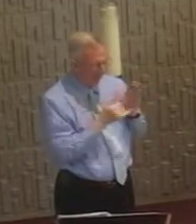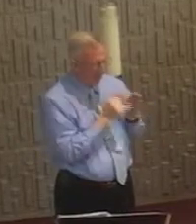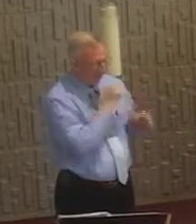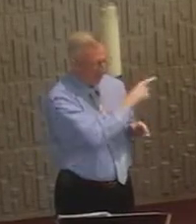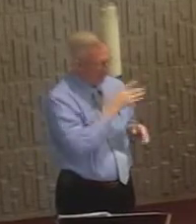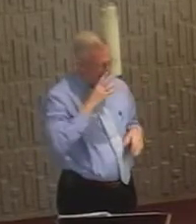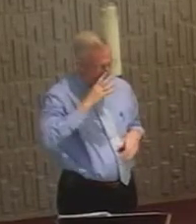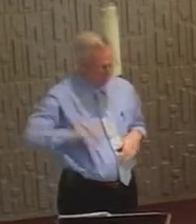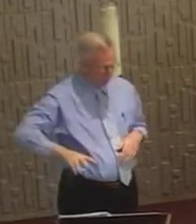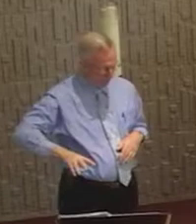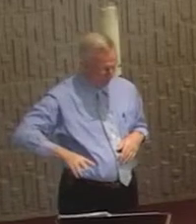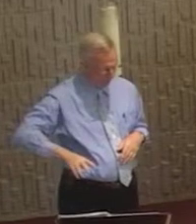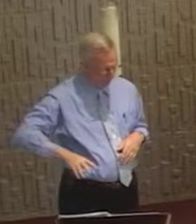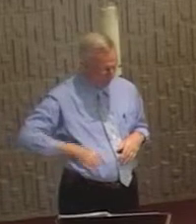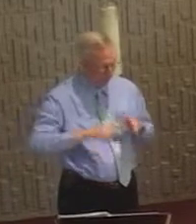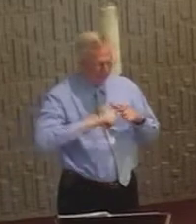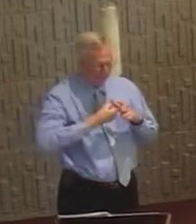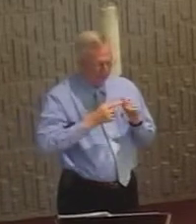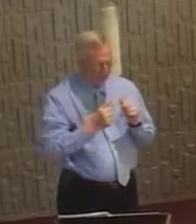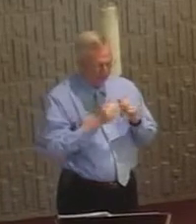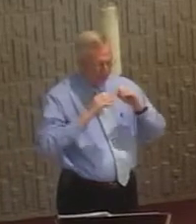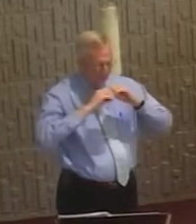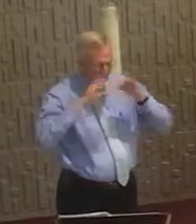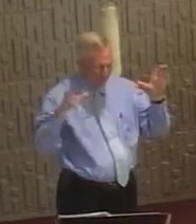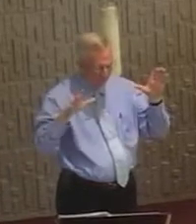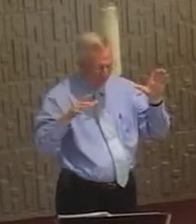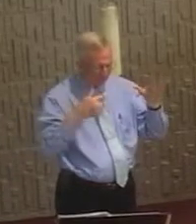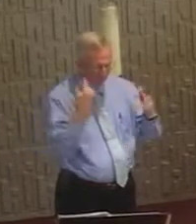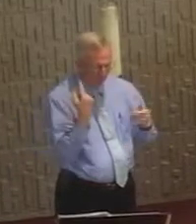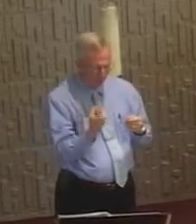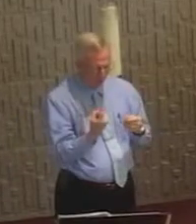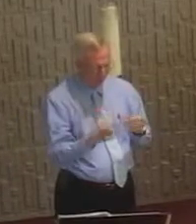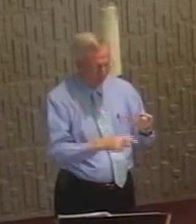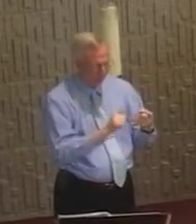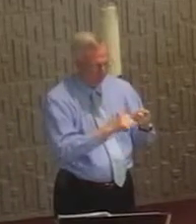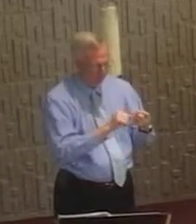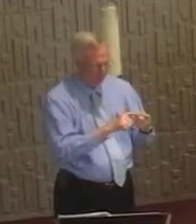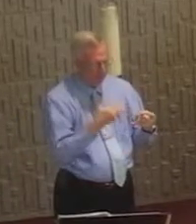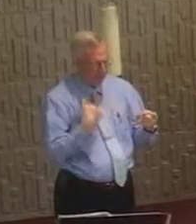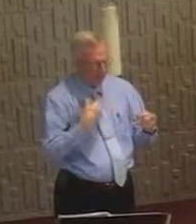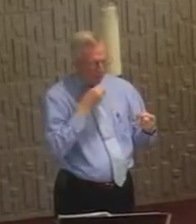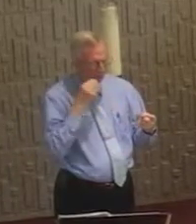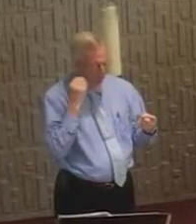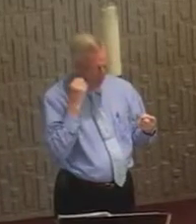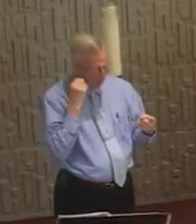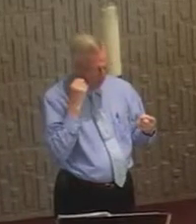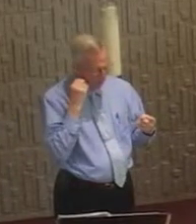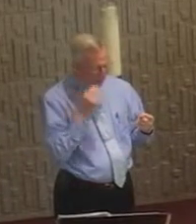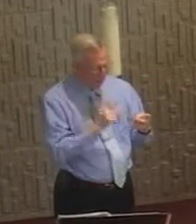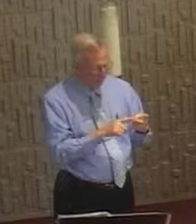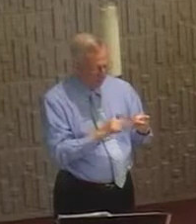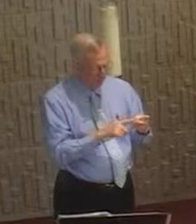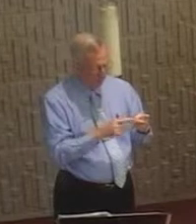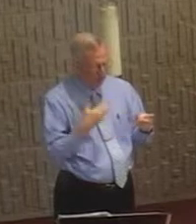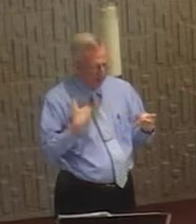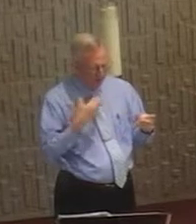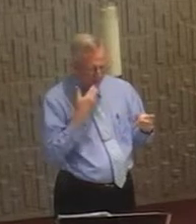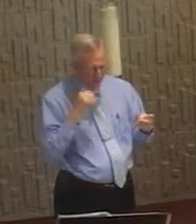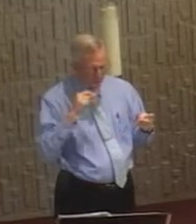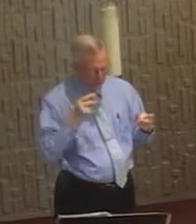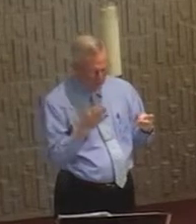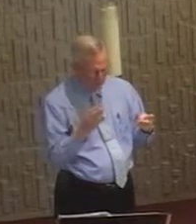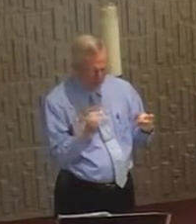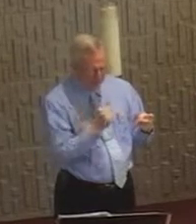started with the obvious ones. I have a home to go to. I'm blessed with a job that I